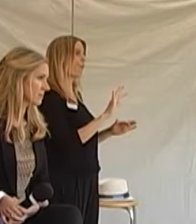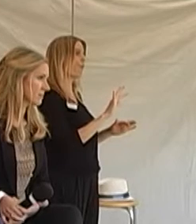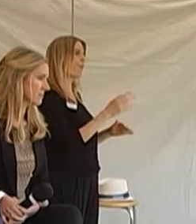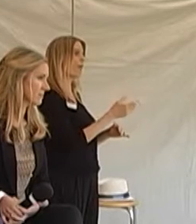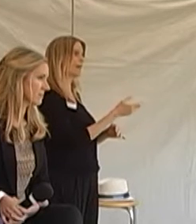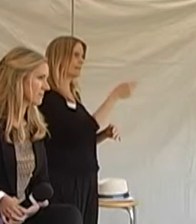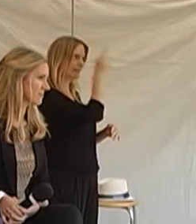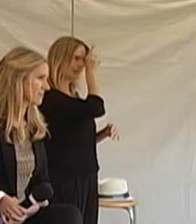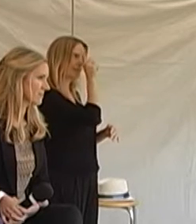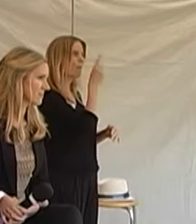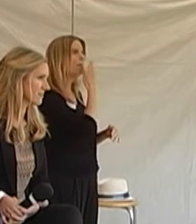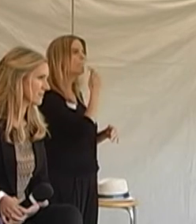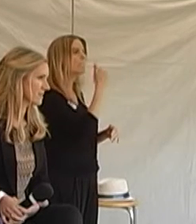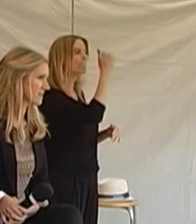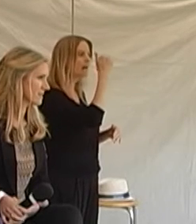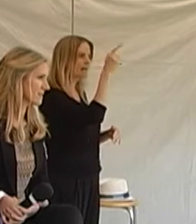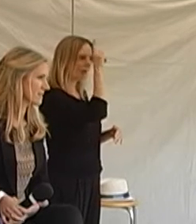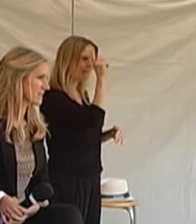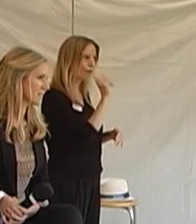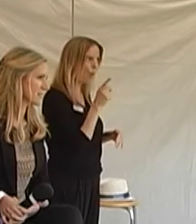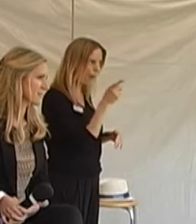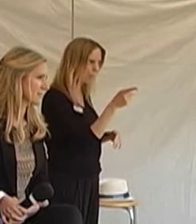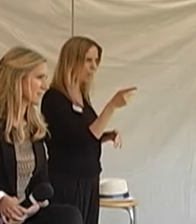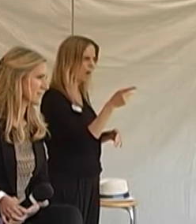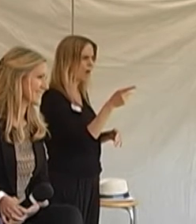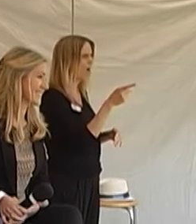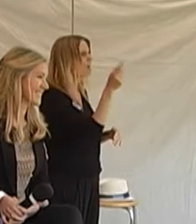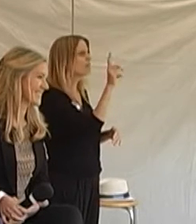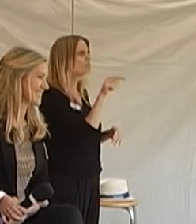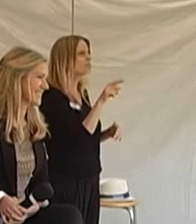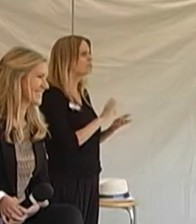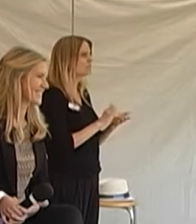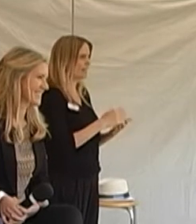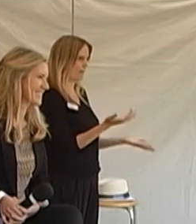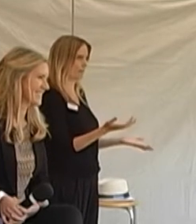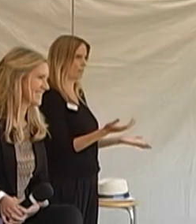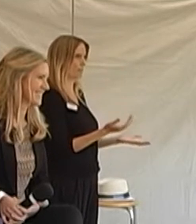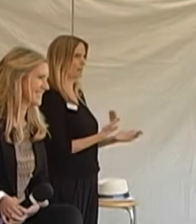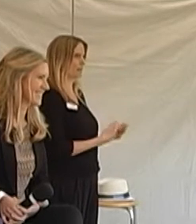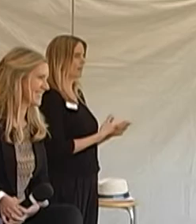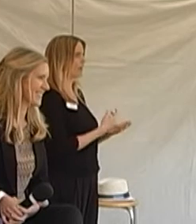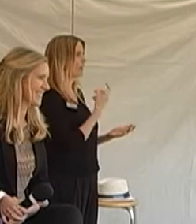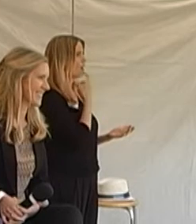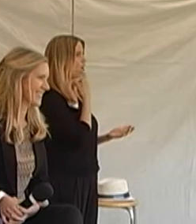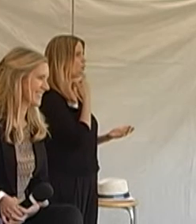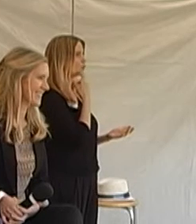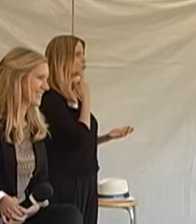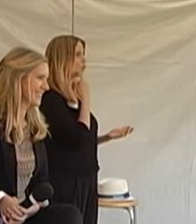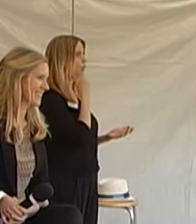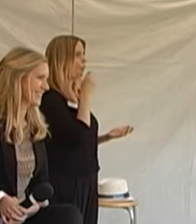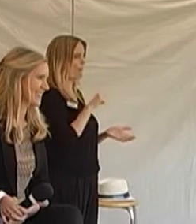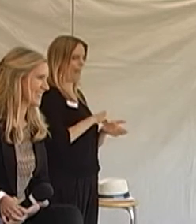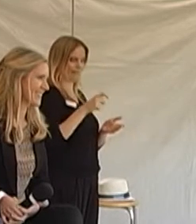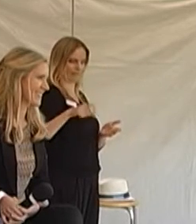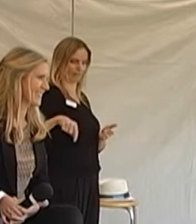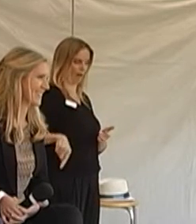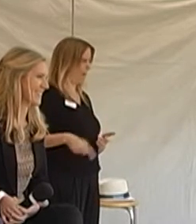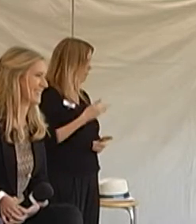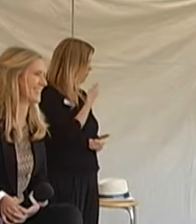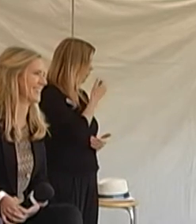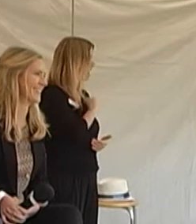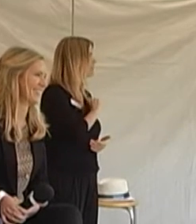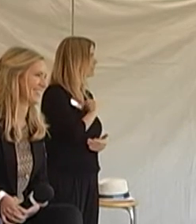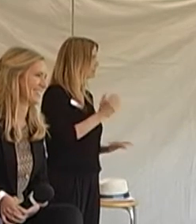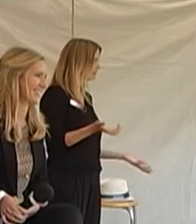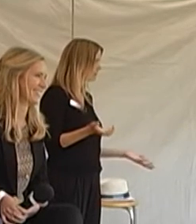country? Why don't we see a Finnish representative on the stage? Can Spain